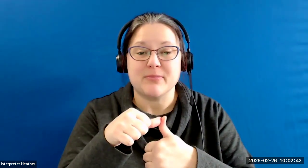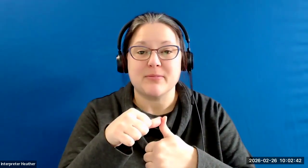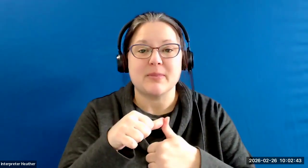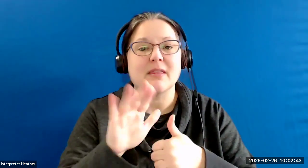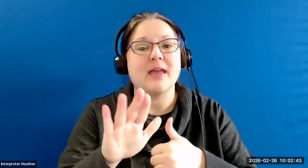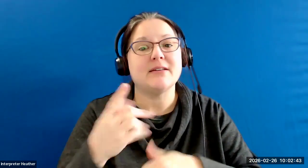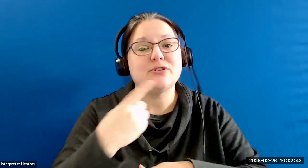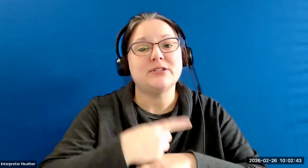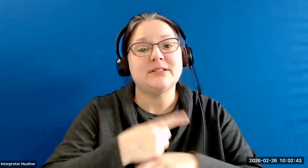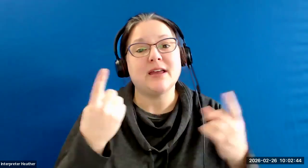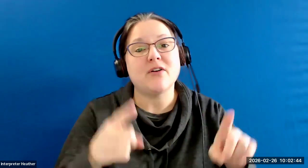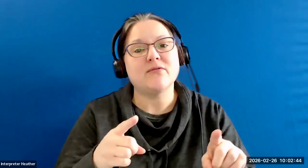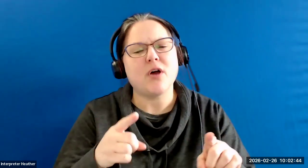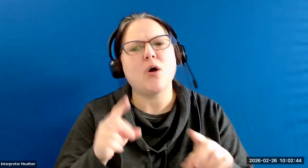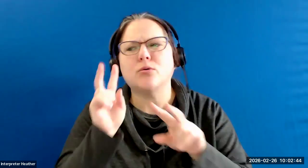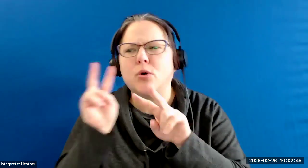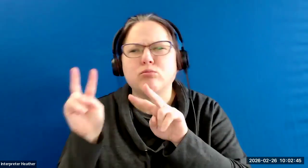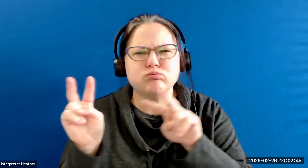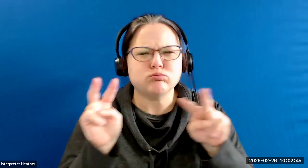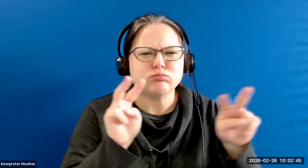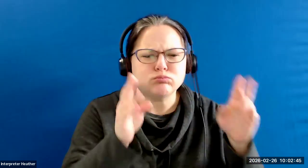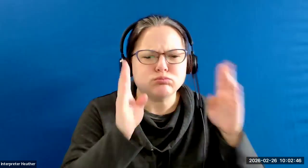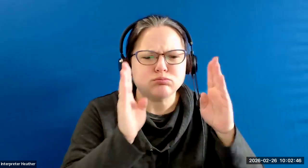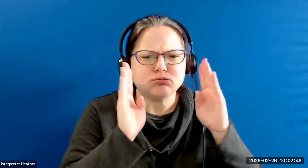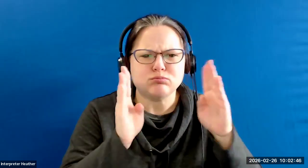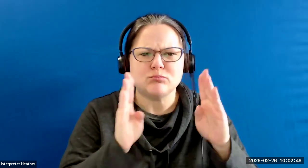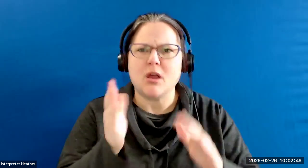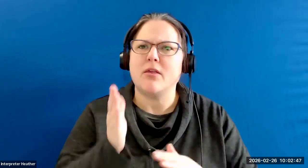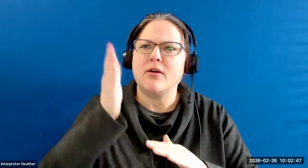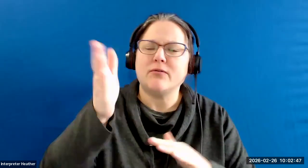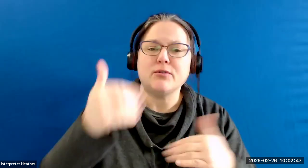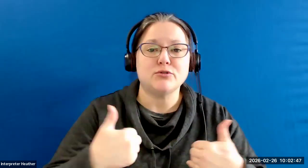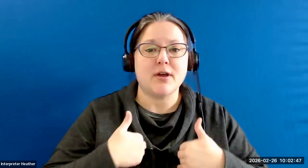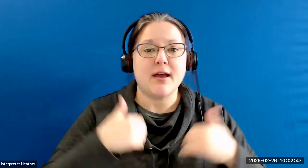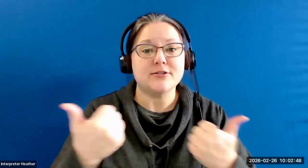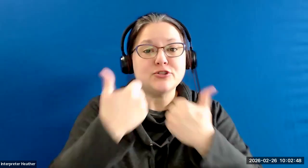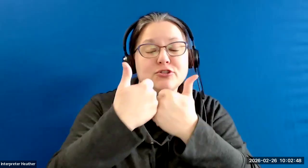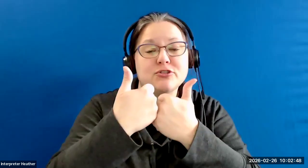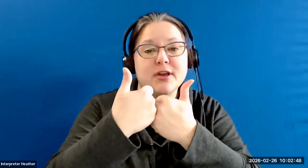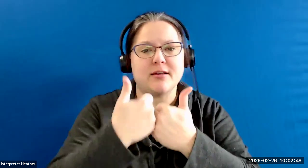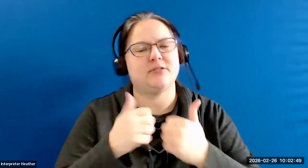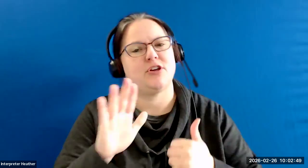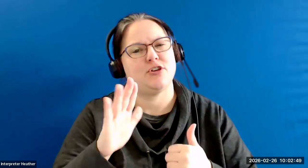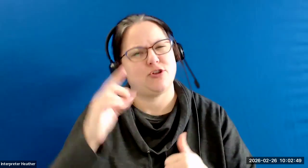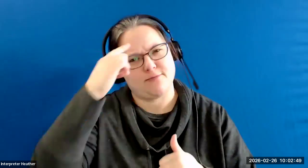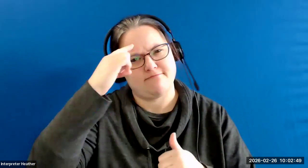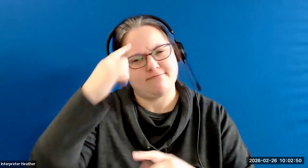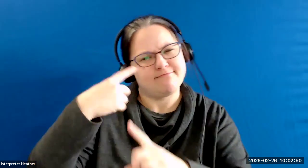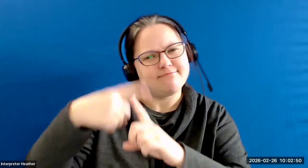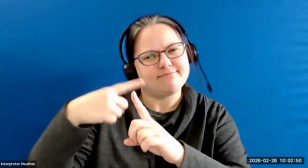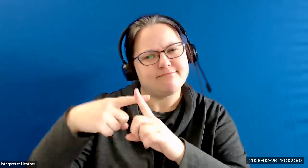Remember, listen as your day unfolds. Challenge what the future holds. Try to keep your head up to